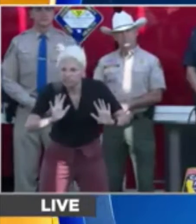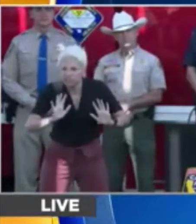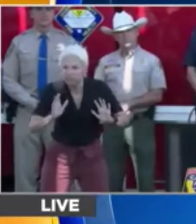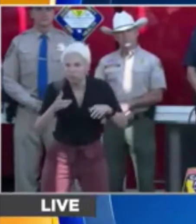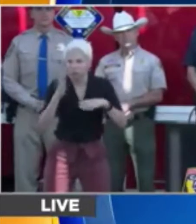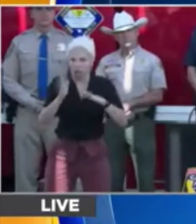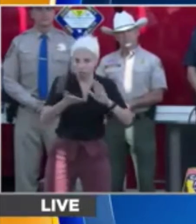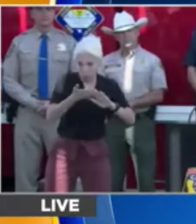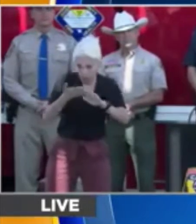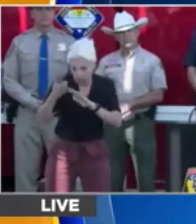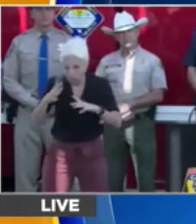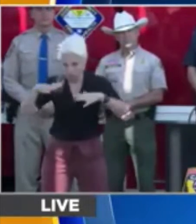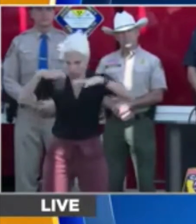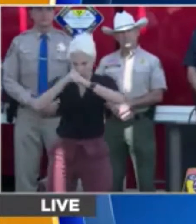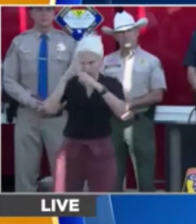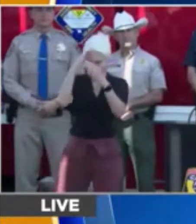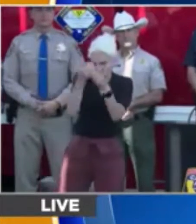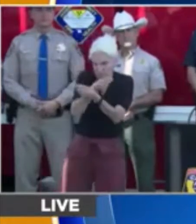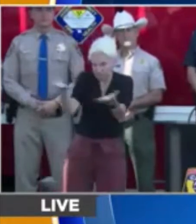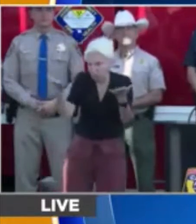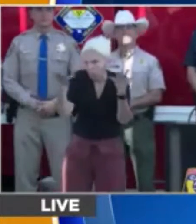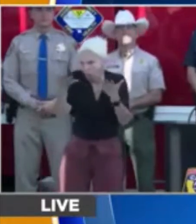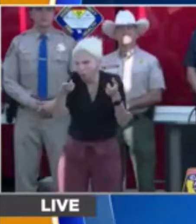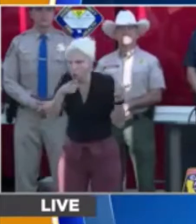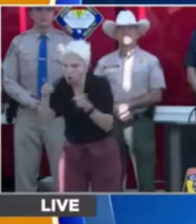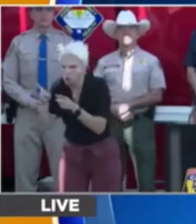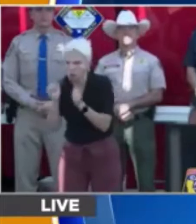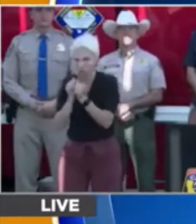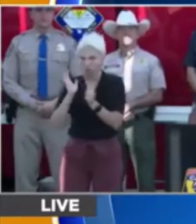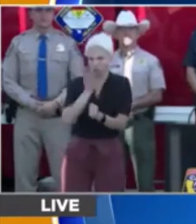right now with our Operations Section Chief.